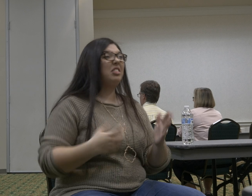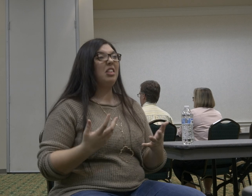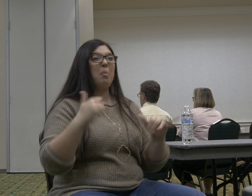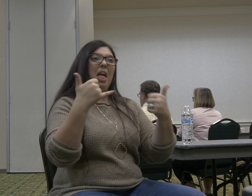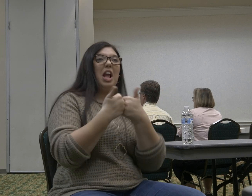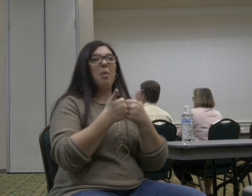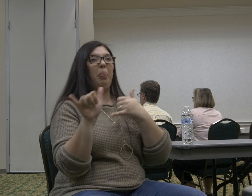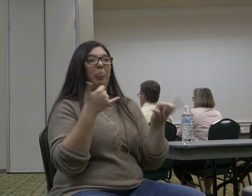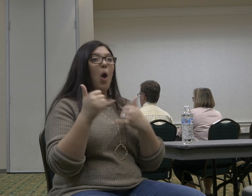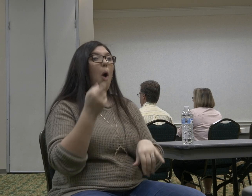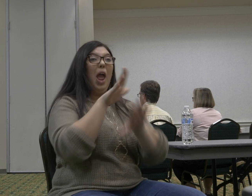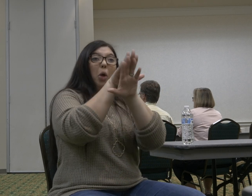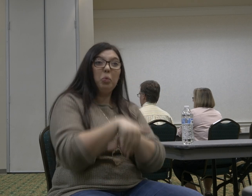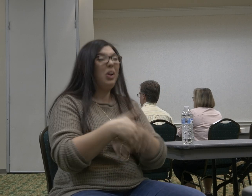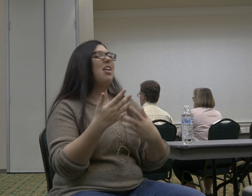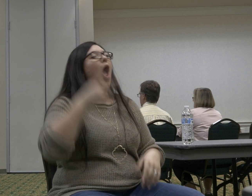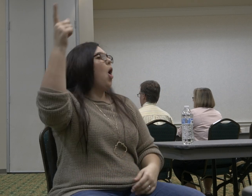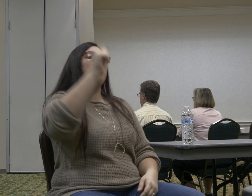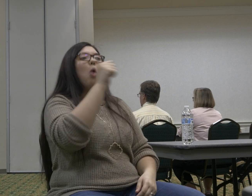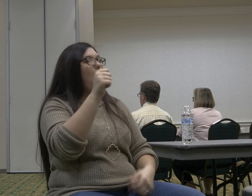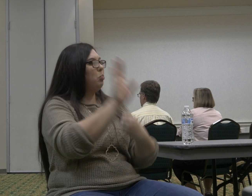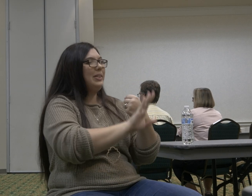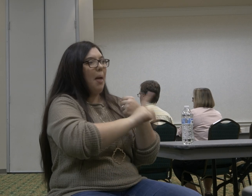playing, hypocrites. He's not their shield.